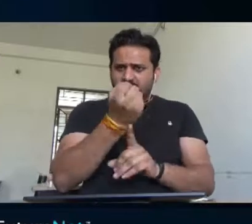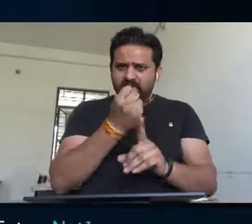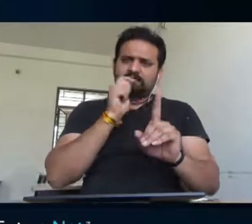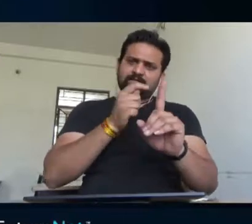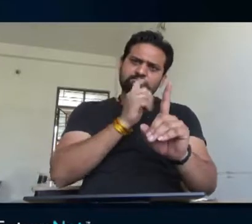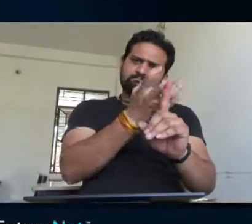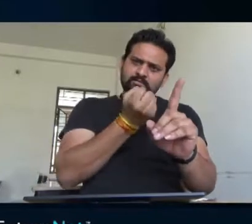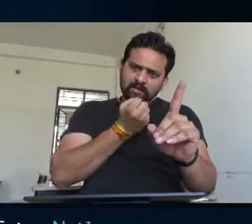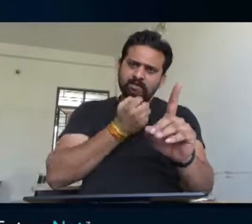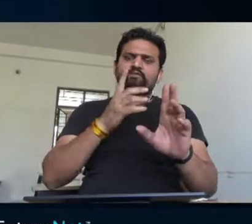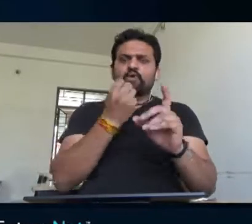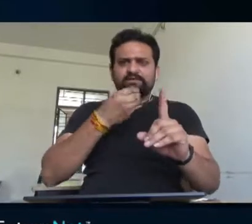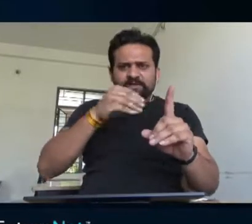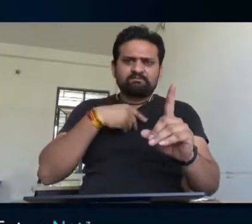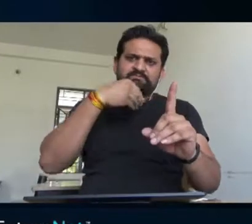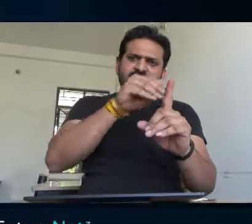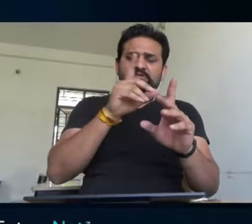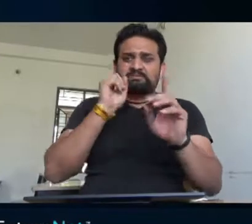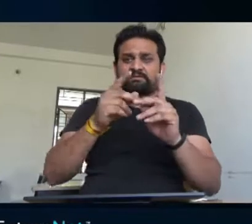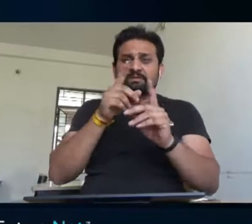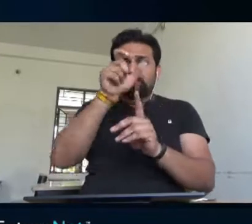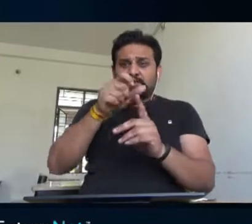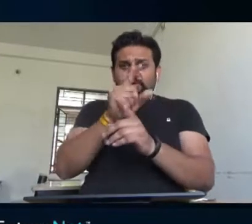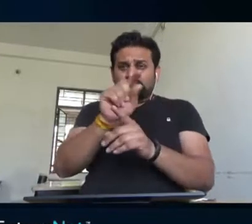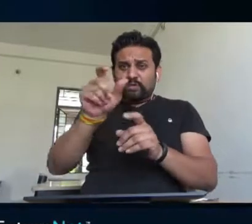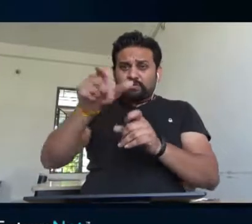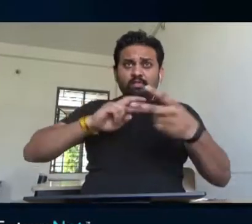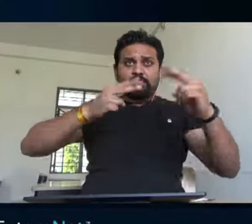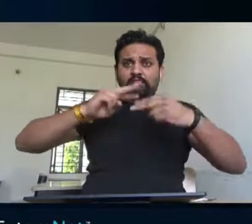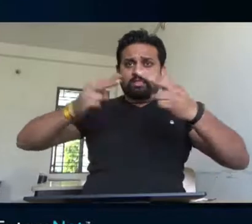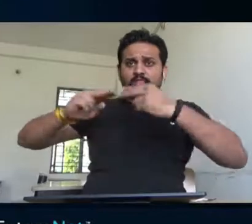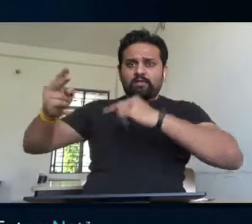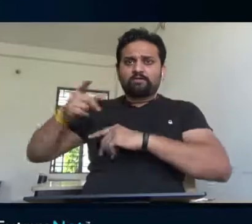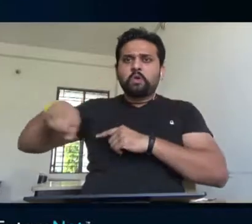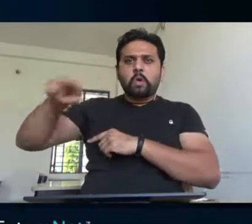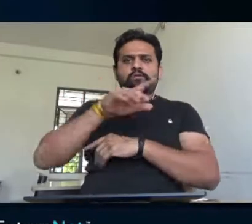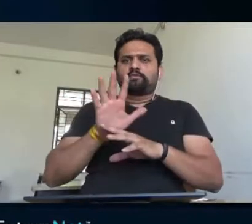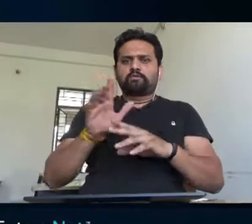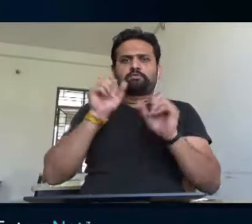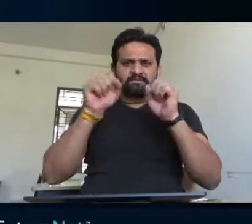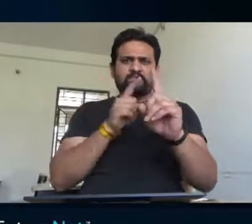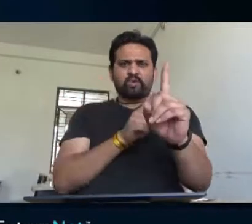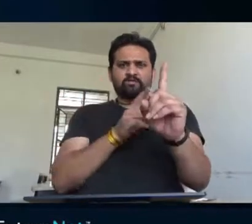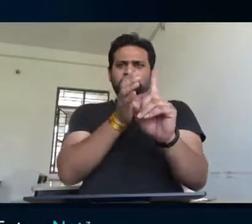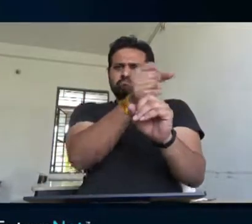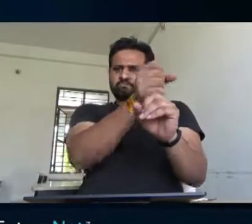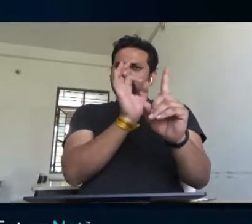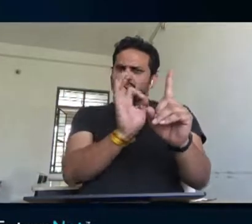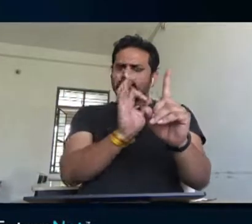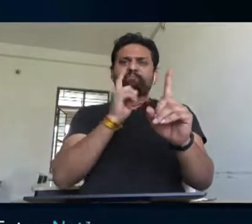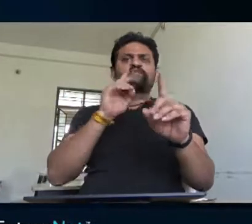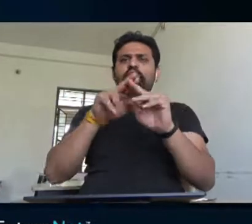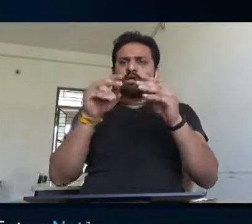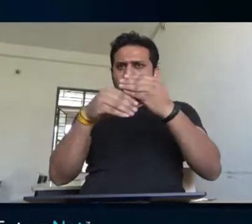do it. Nobody needs normally 100 exchangers. Yeah? One is enough. But of course, more is better. It makes it more.